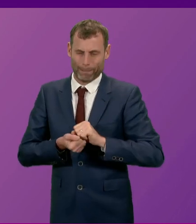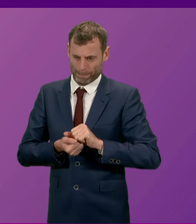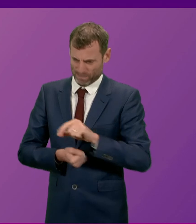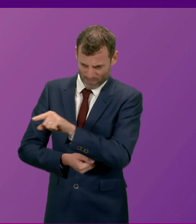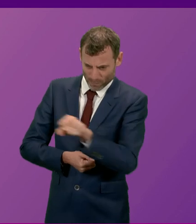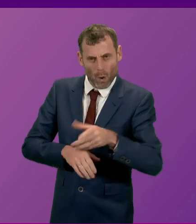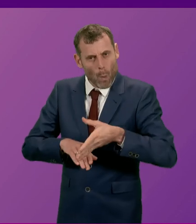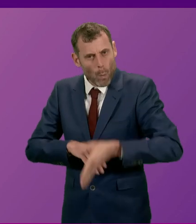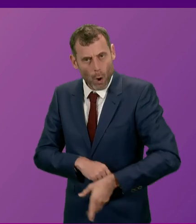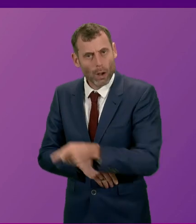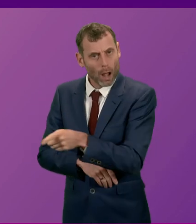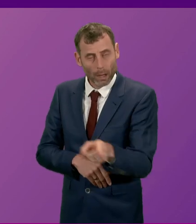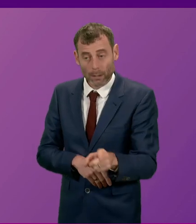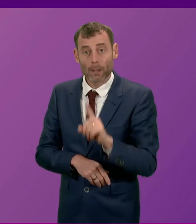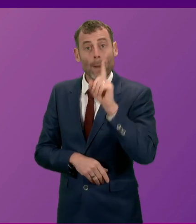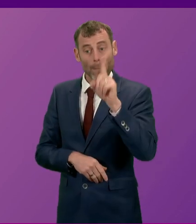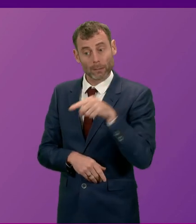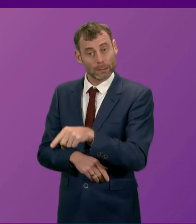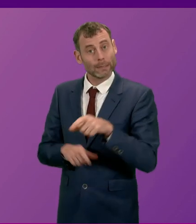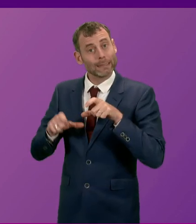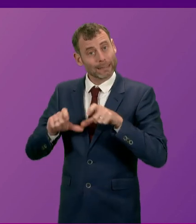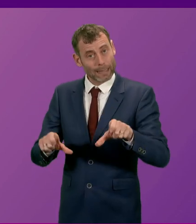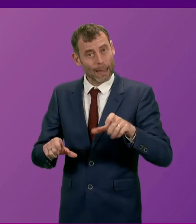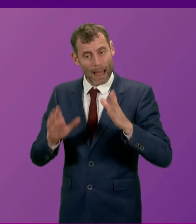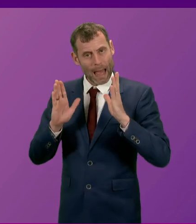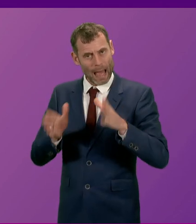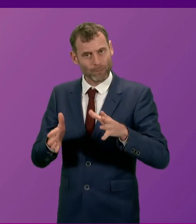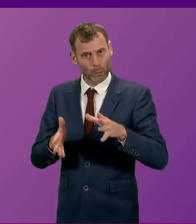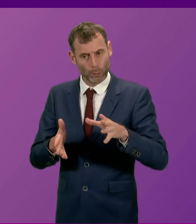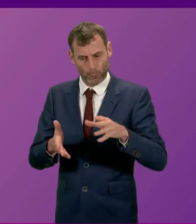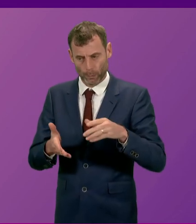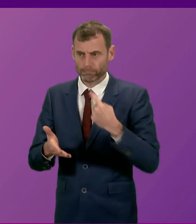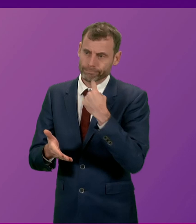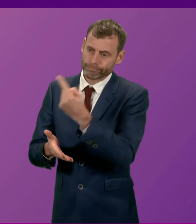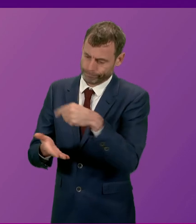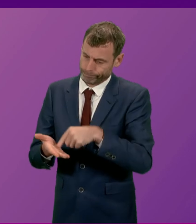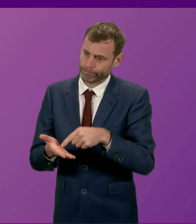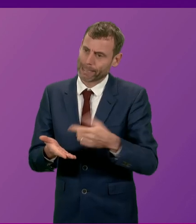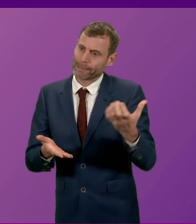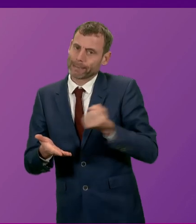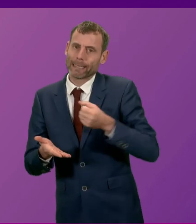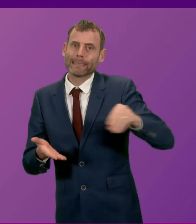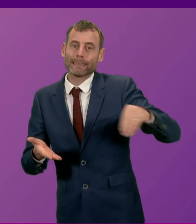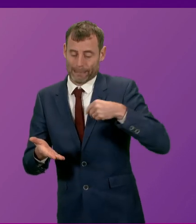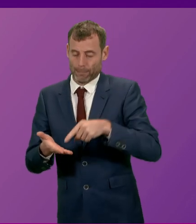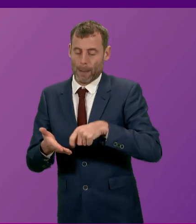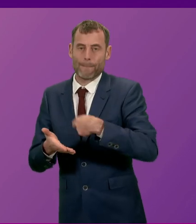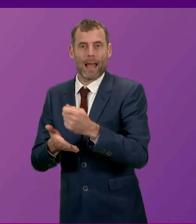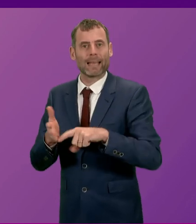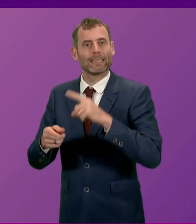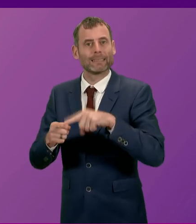workers will still need to pay tax on their tips. So does the First Minister share my indignation that HMRC appears to